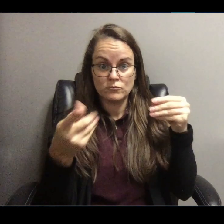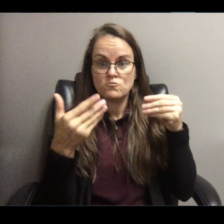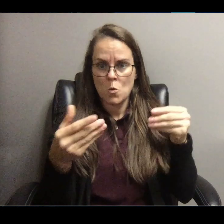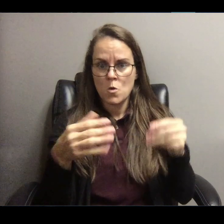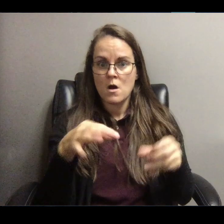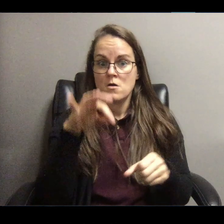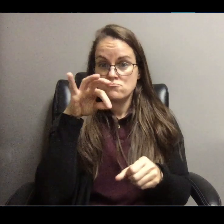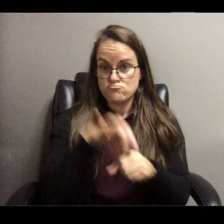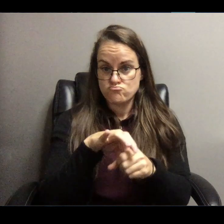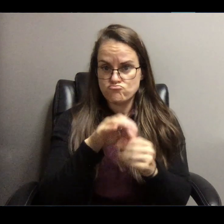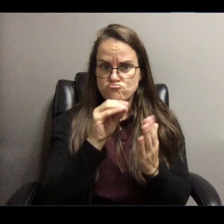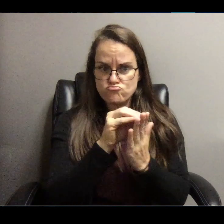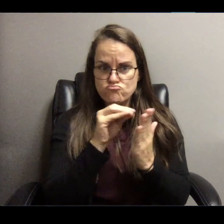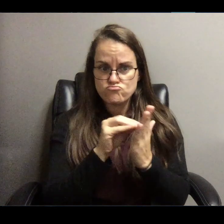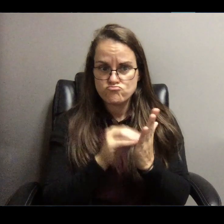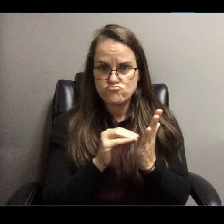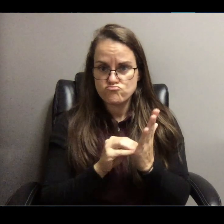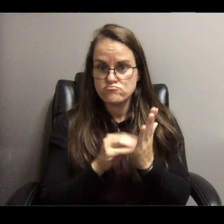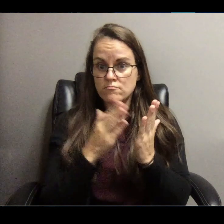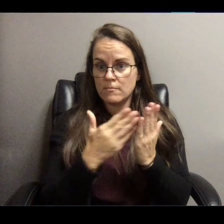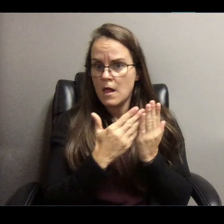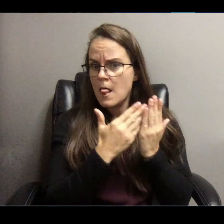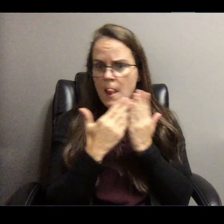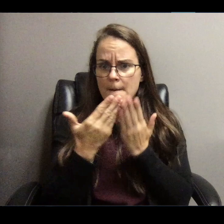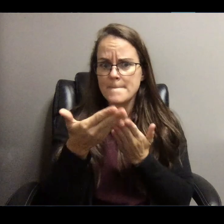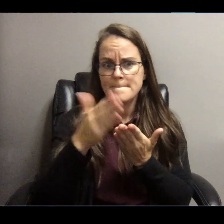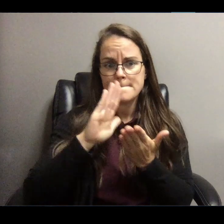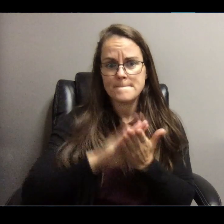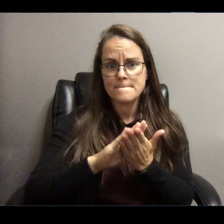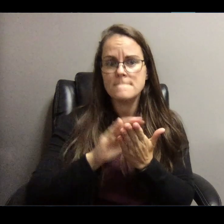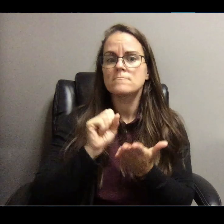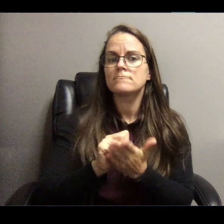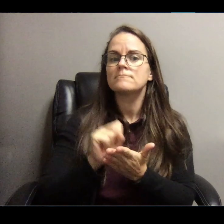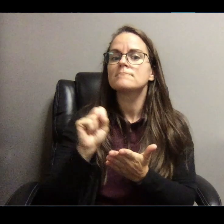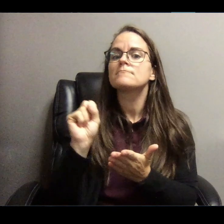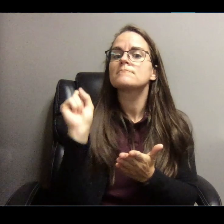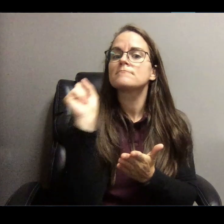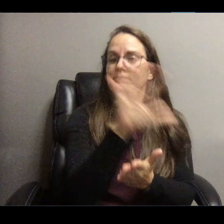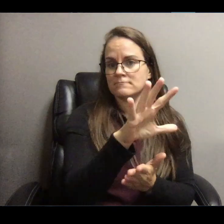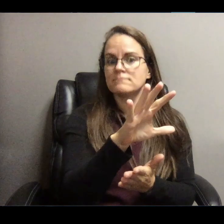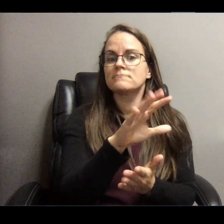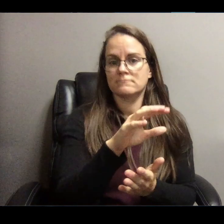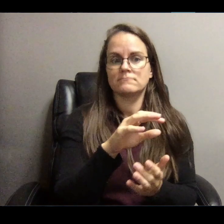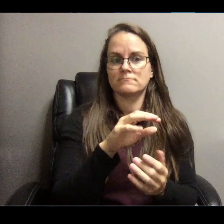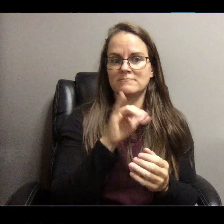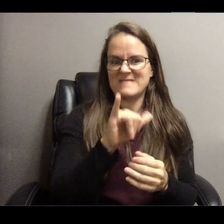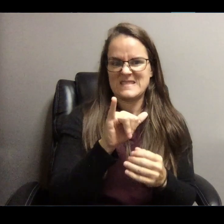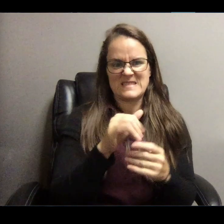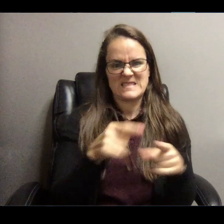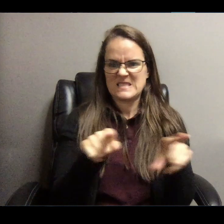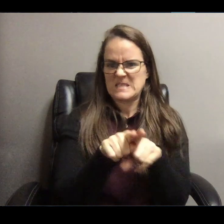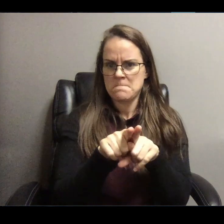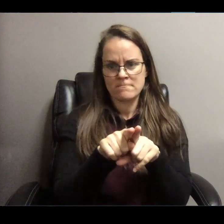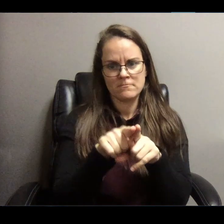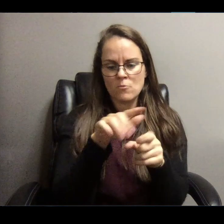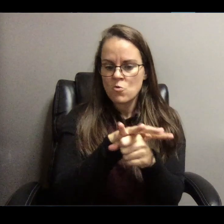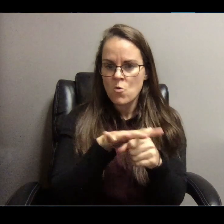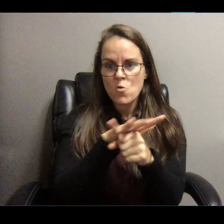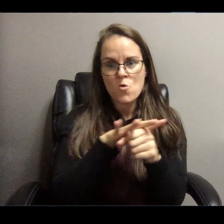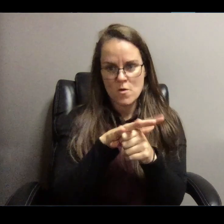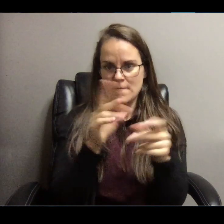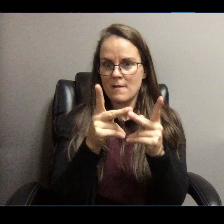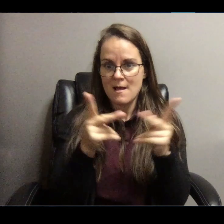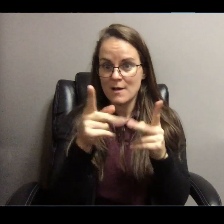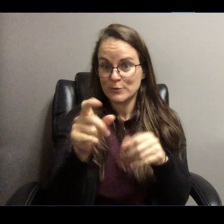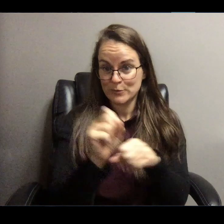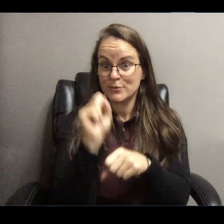Once the voter receives the absentee ballot in the mail, they will vote with the ballot, seal it in the envelope, fill out the affidavit,